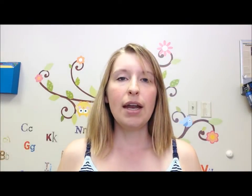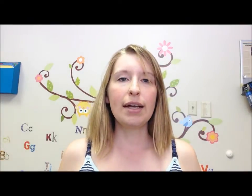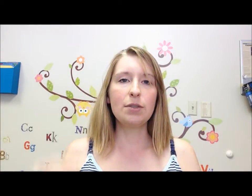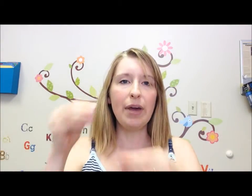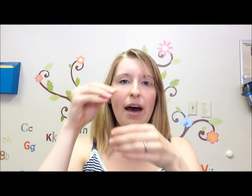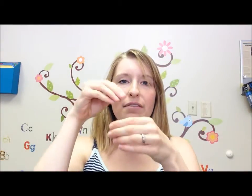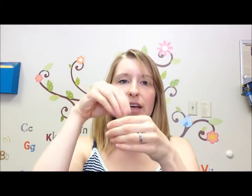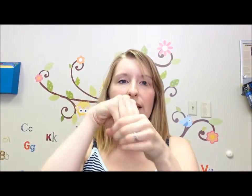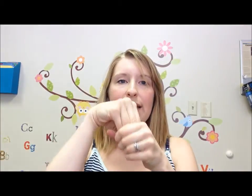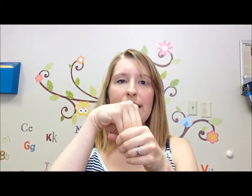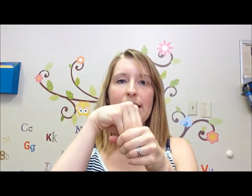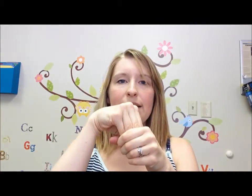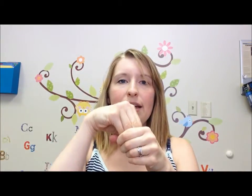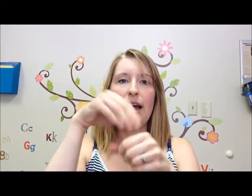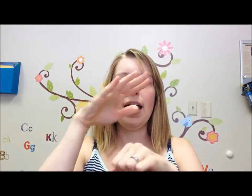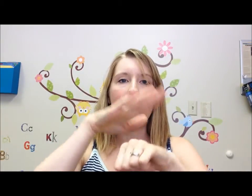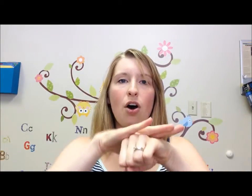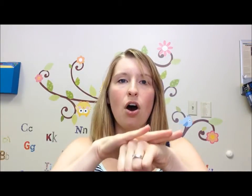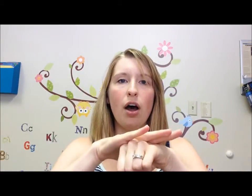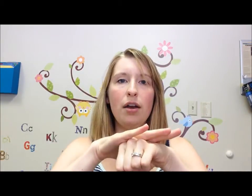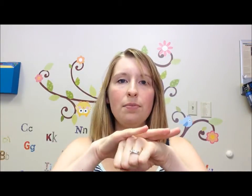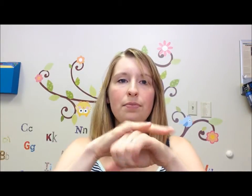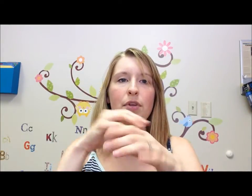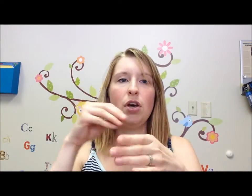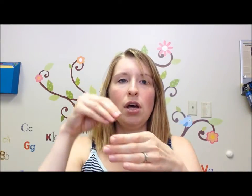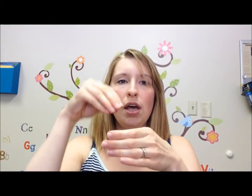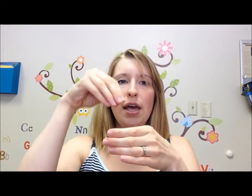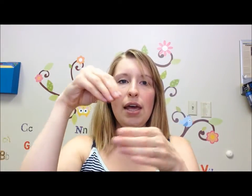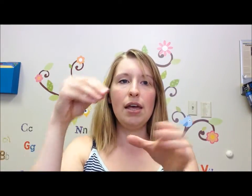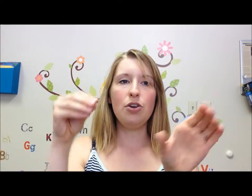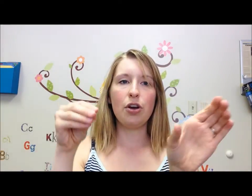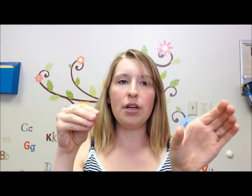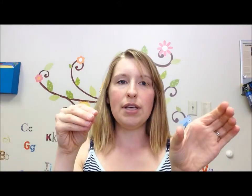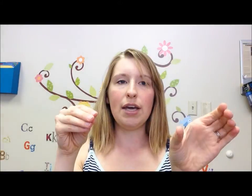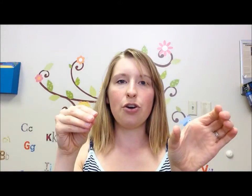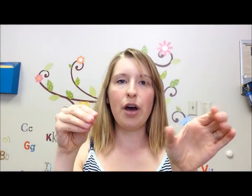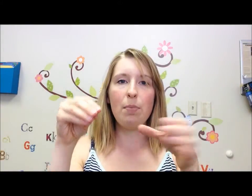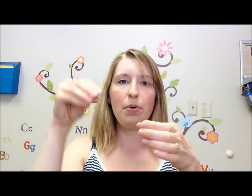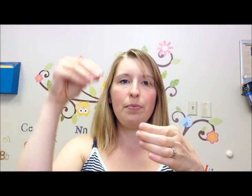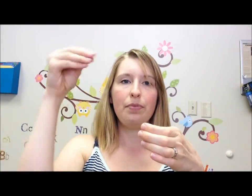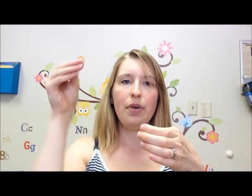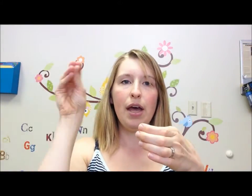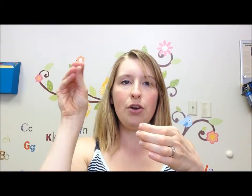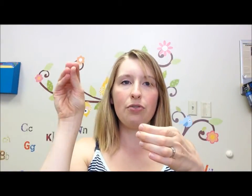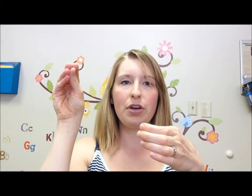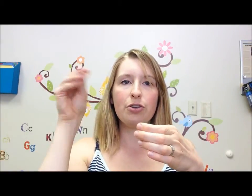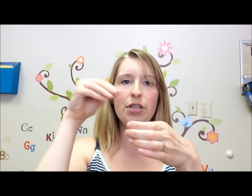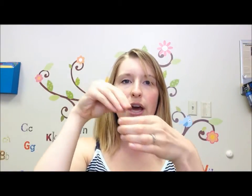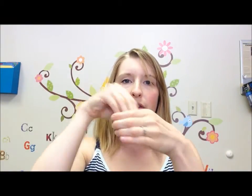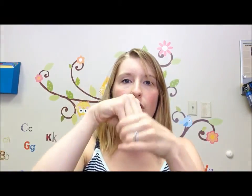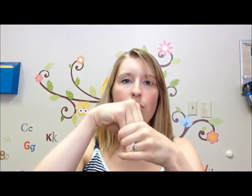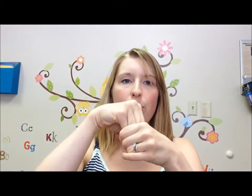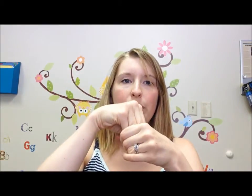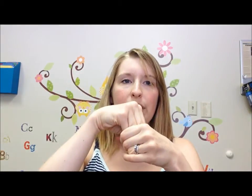Next we have in and on. In, you're going to take your cup and your fingers together, put it